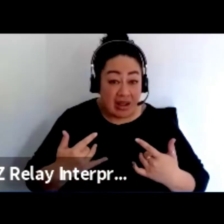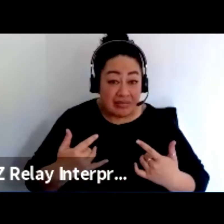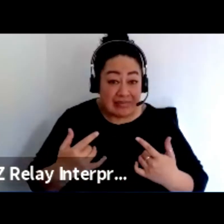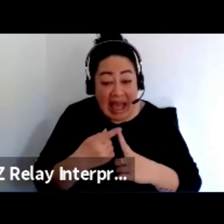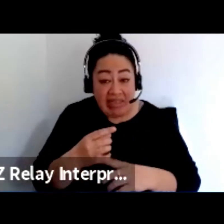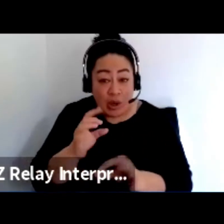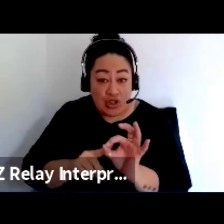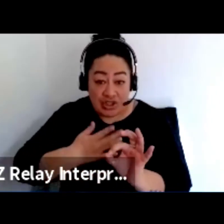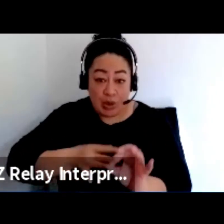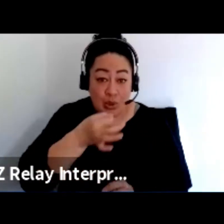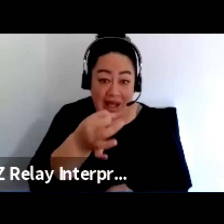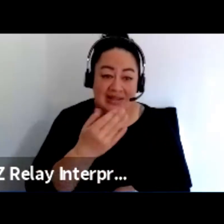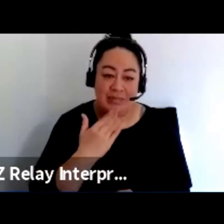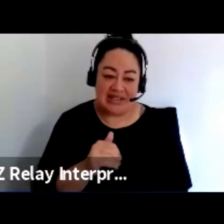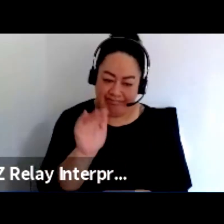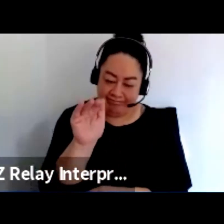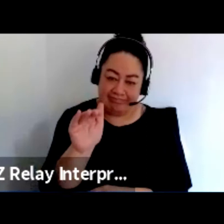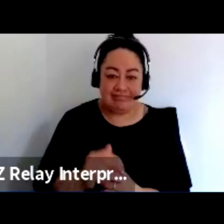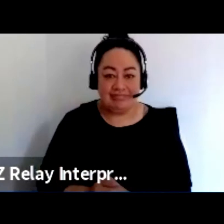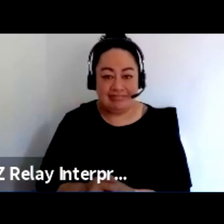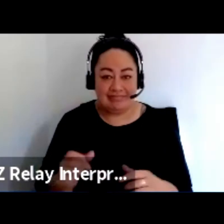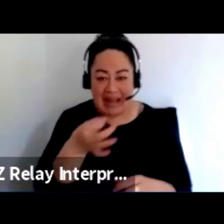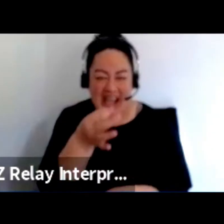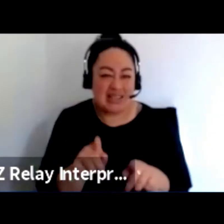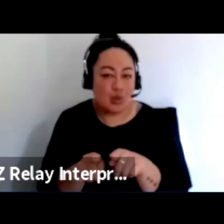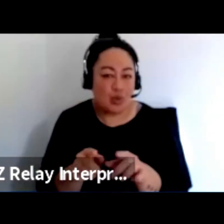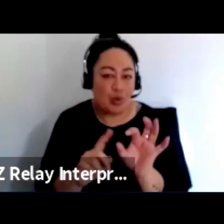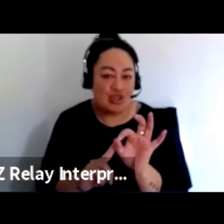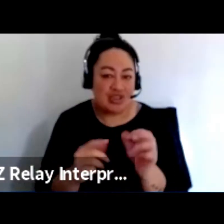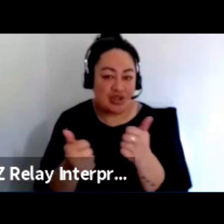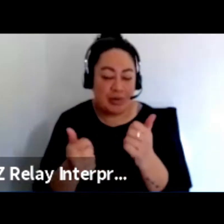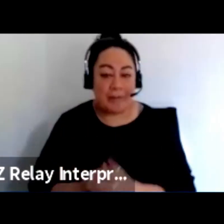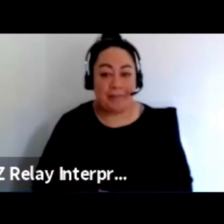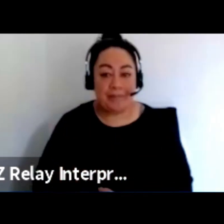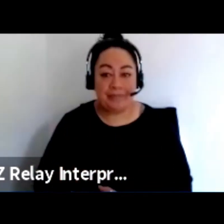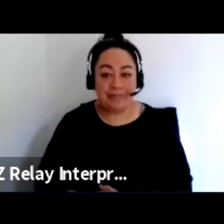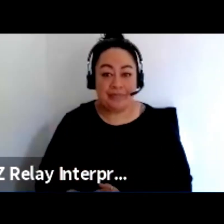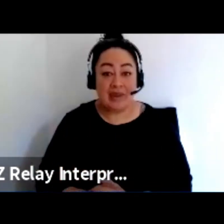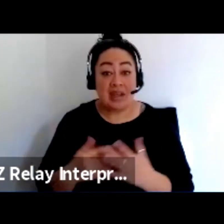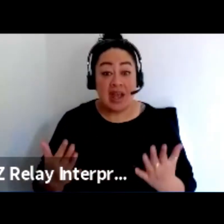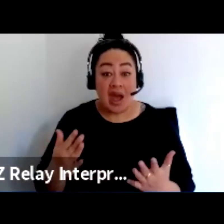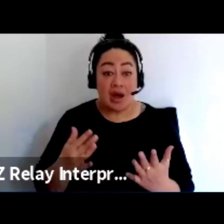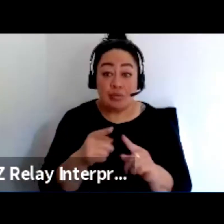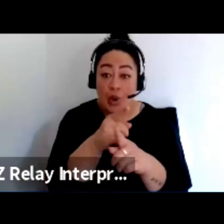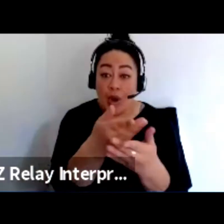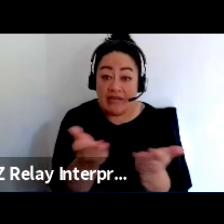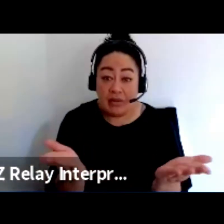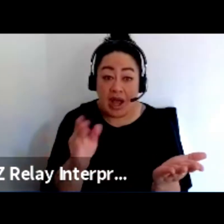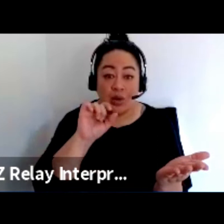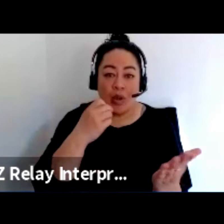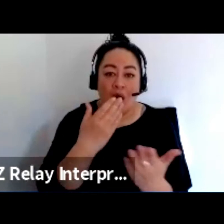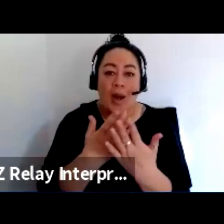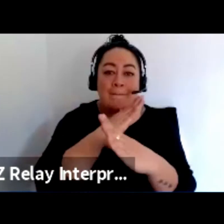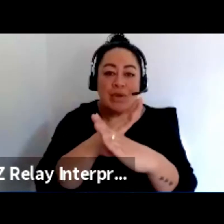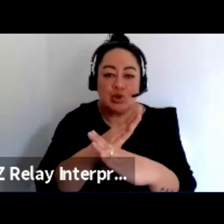koutou, just ask. So first of all, we're going to keep you on mute unless you're